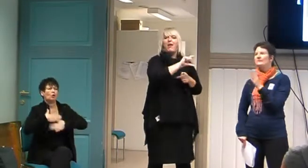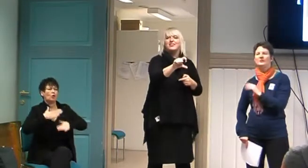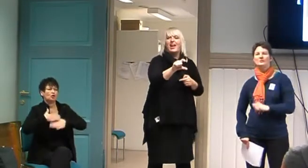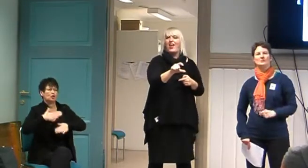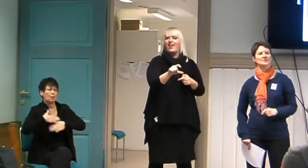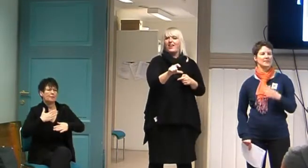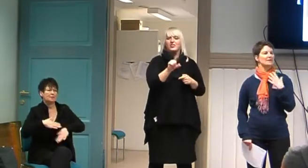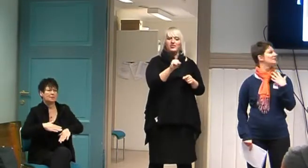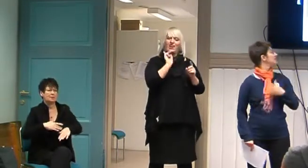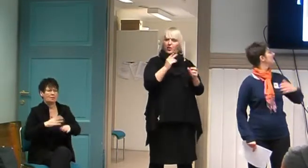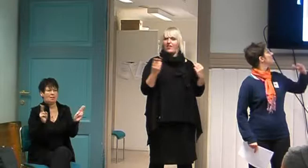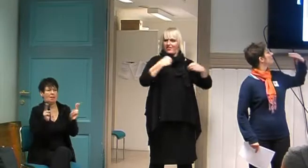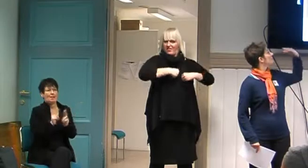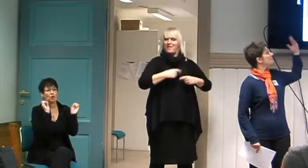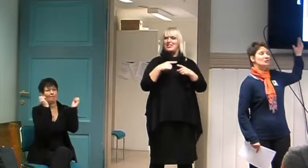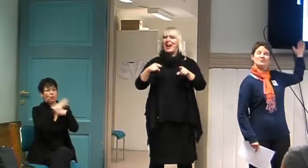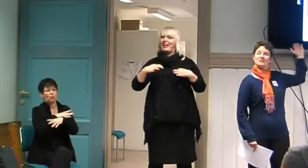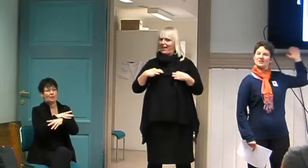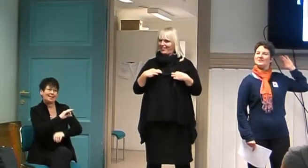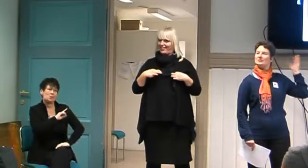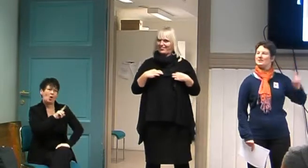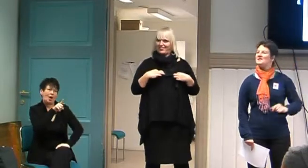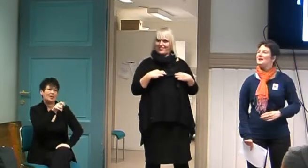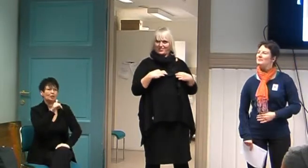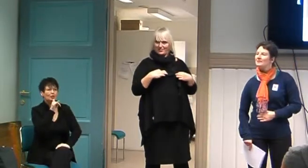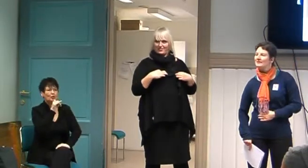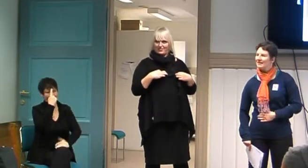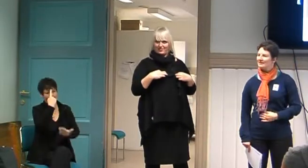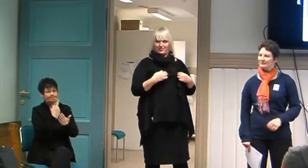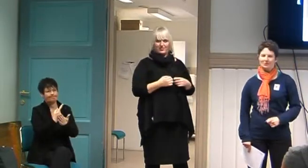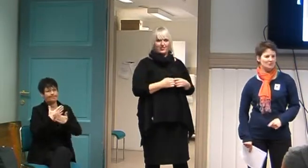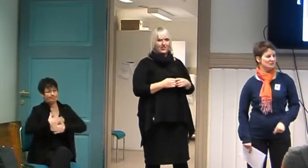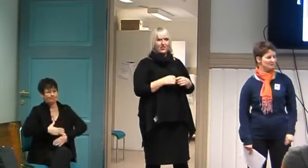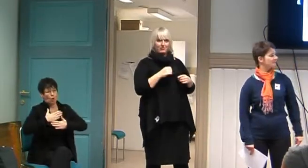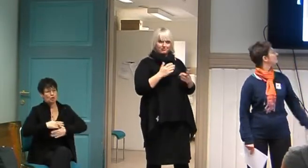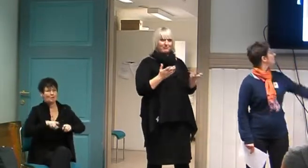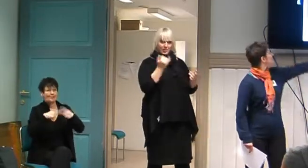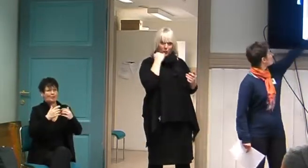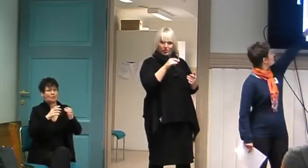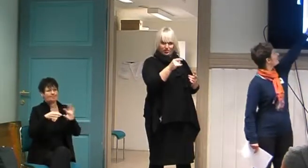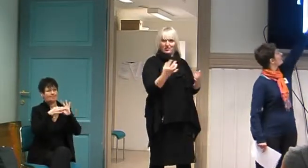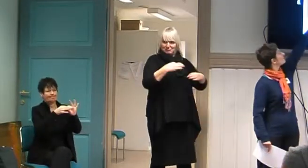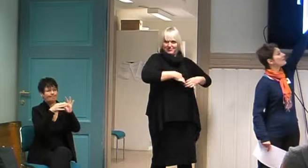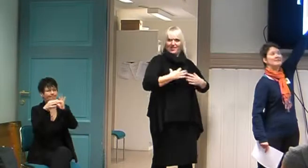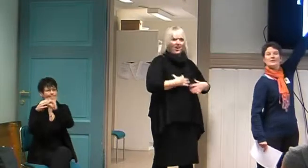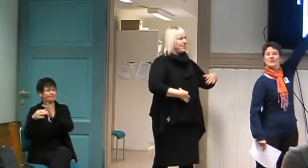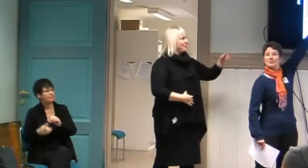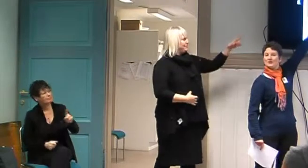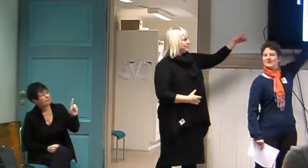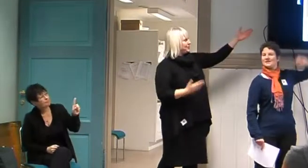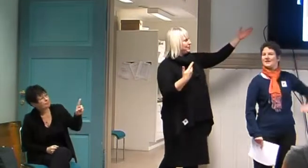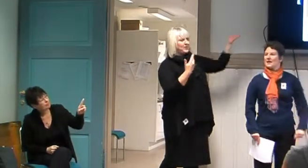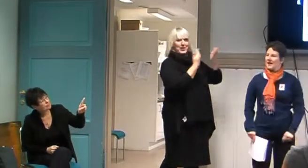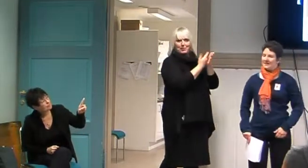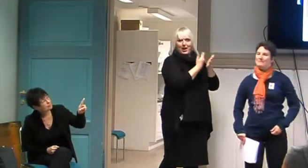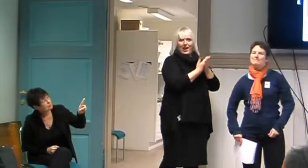get confused. So this is where John suggested dressing up in different costumes. We have this one, which